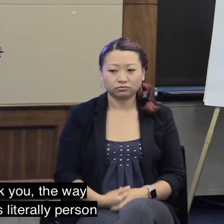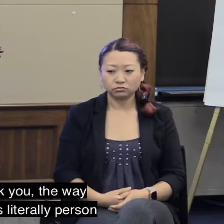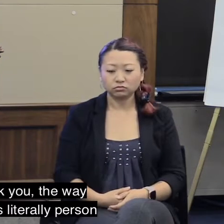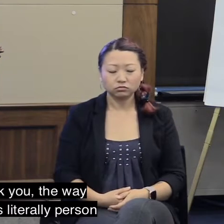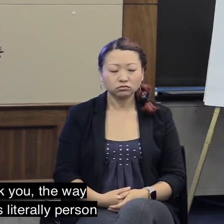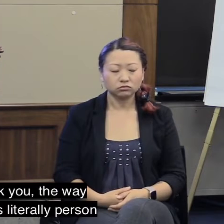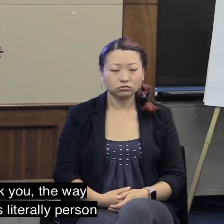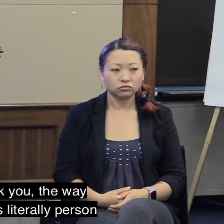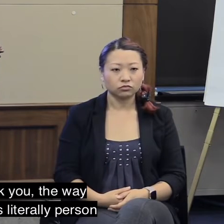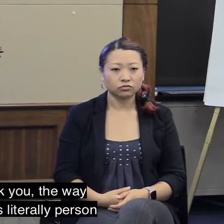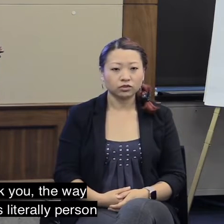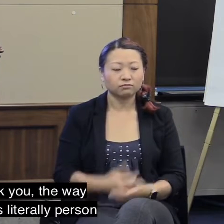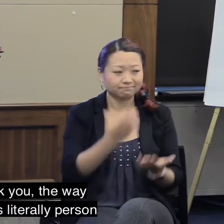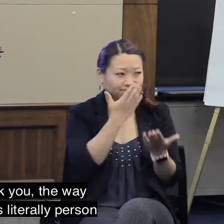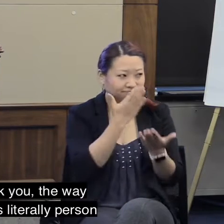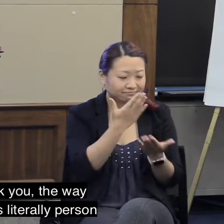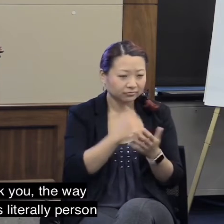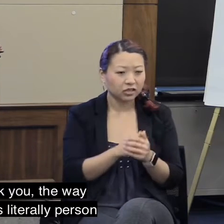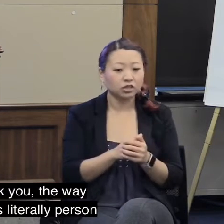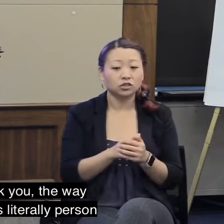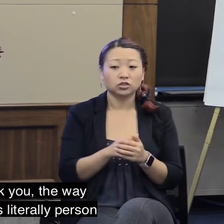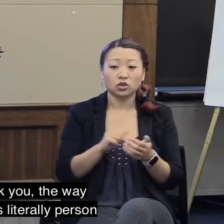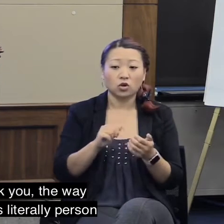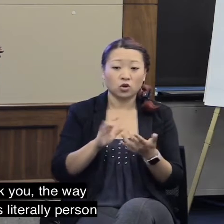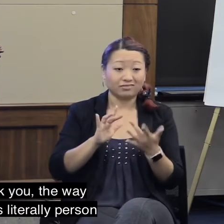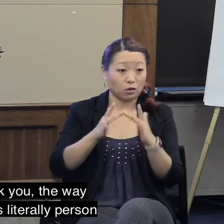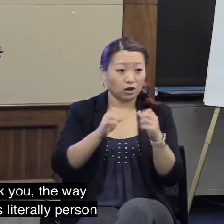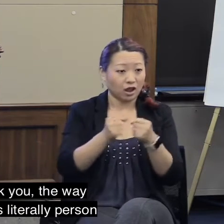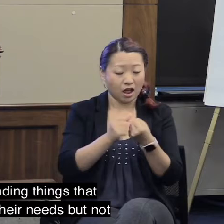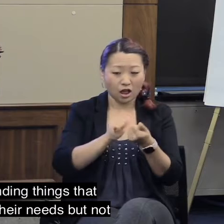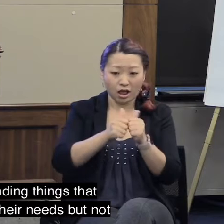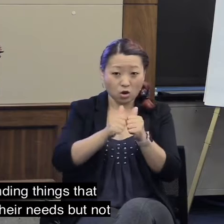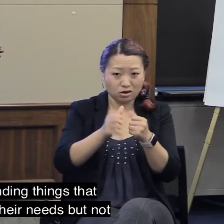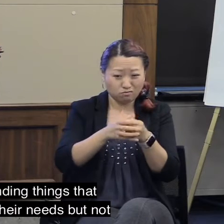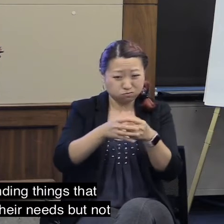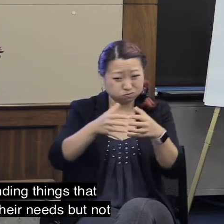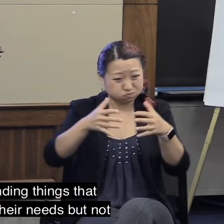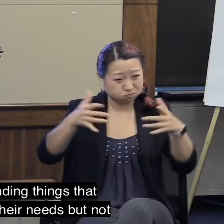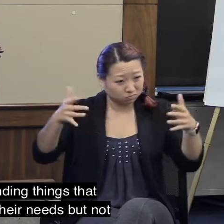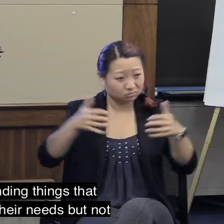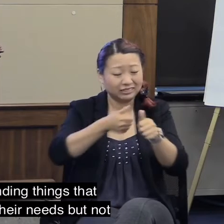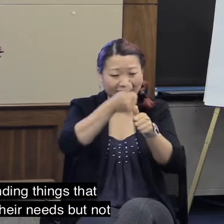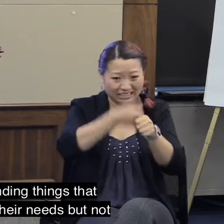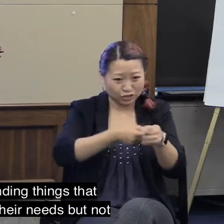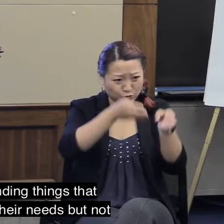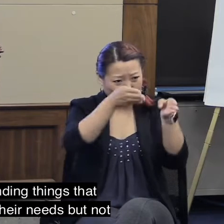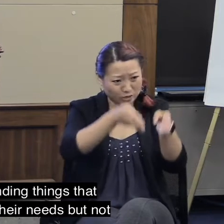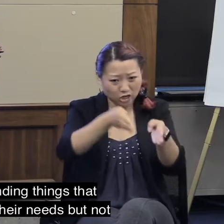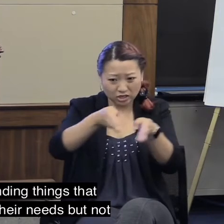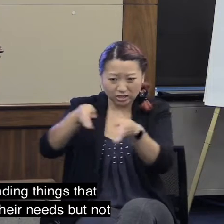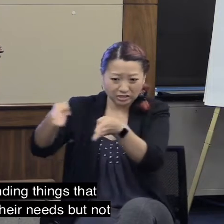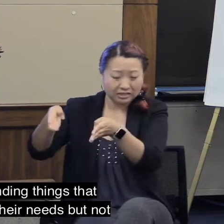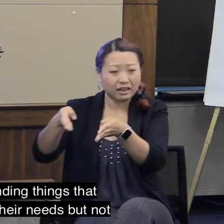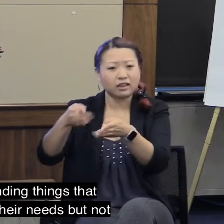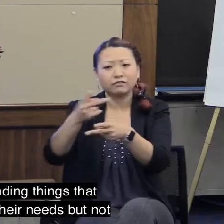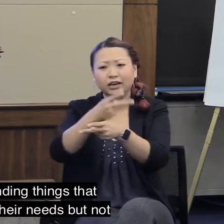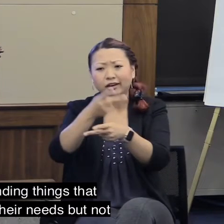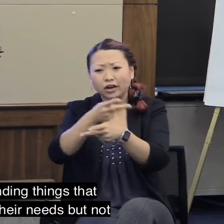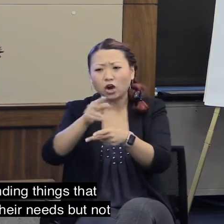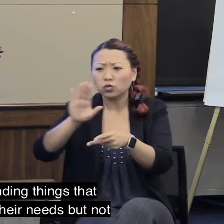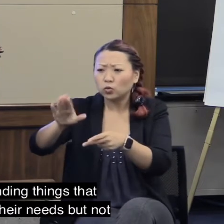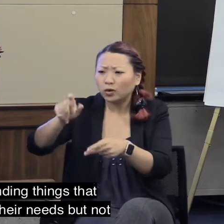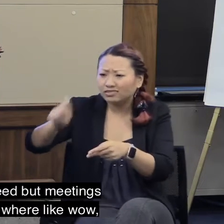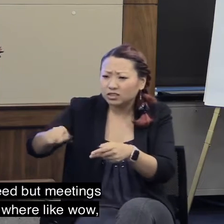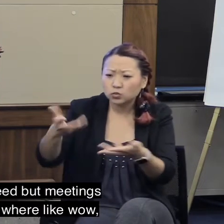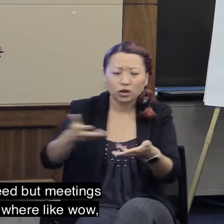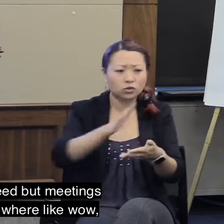so the way that, thank you, the way that the network is built is literally person to person and literally finding things that people need and meeting their